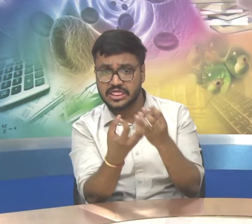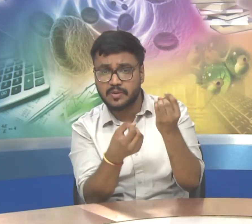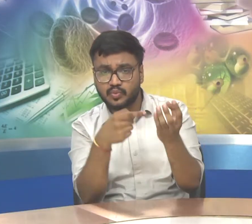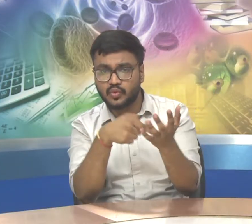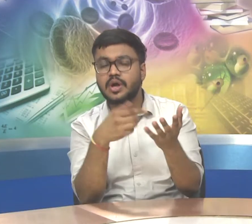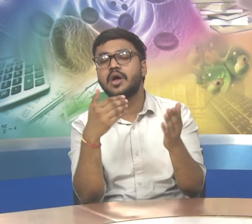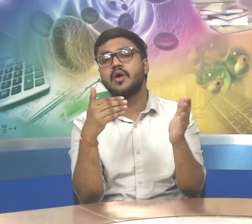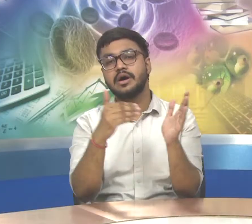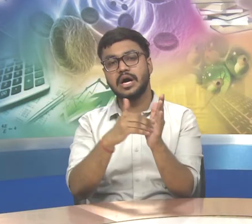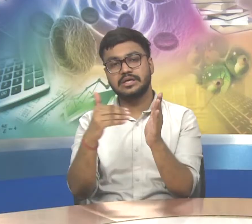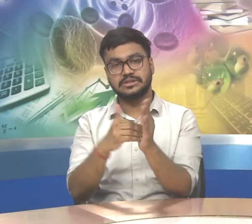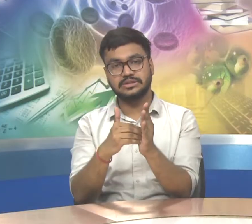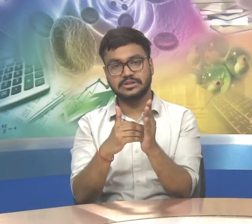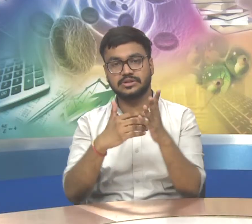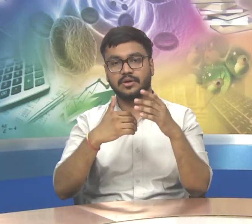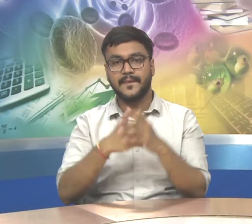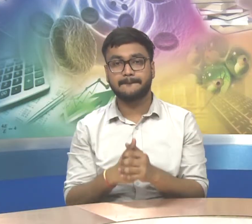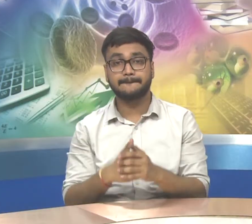an atom.